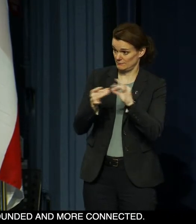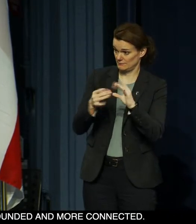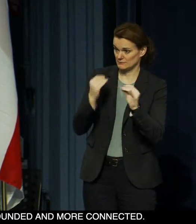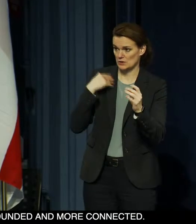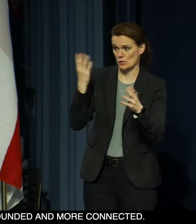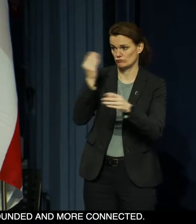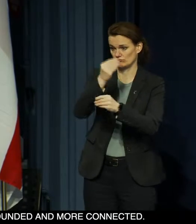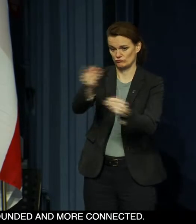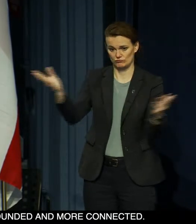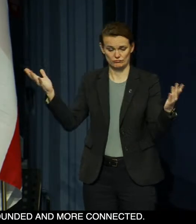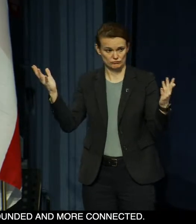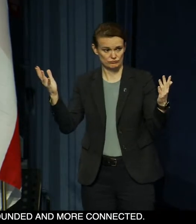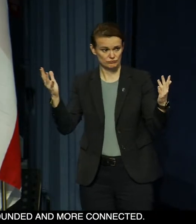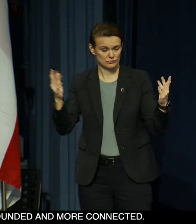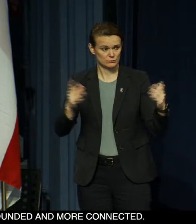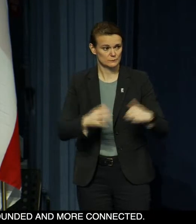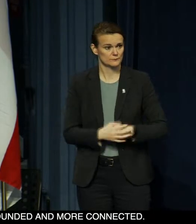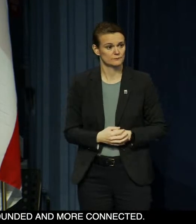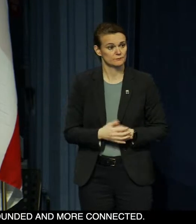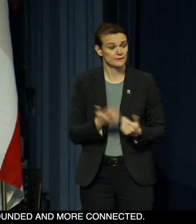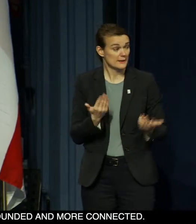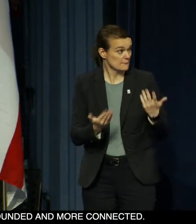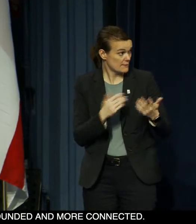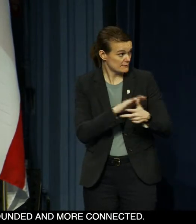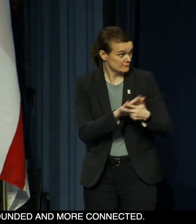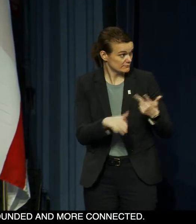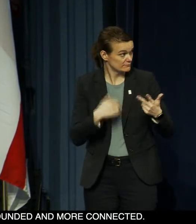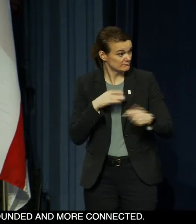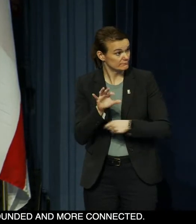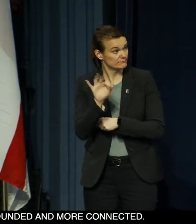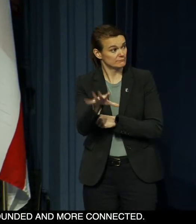and hope that from these lessons you will take into